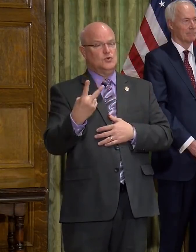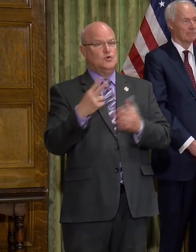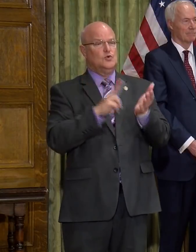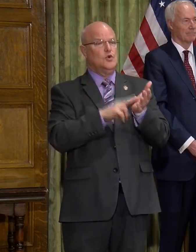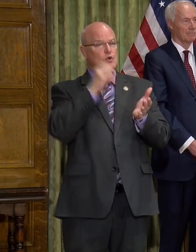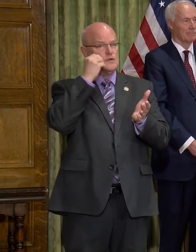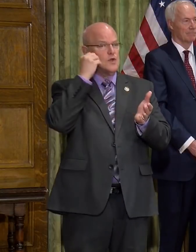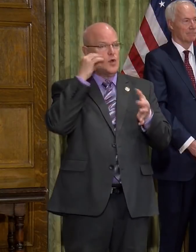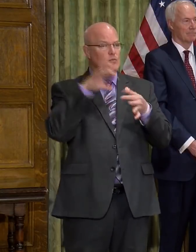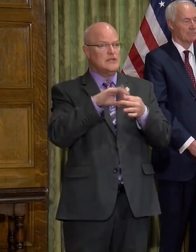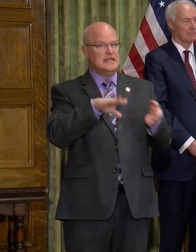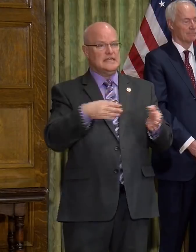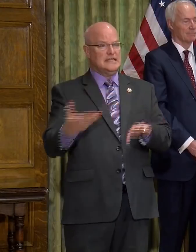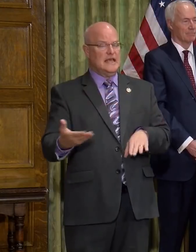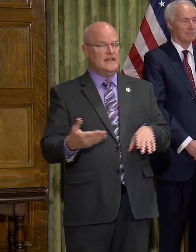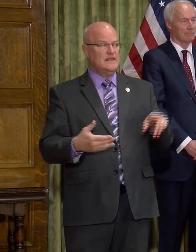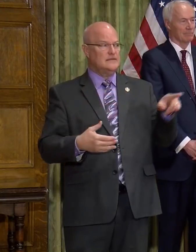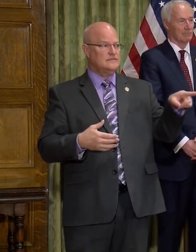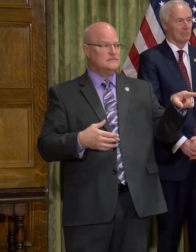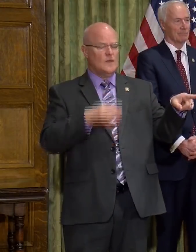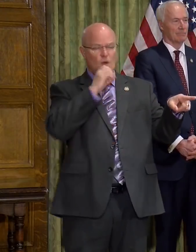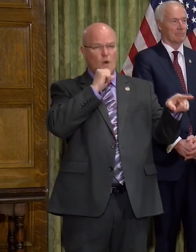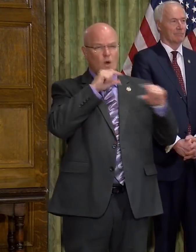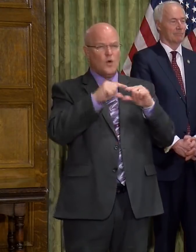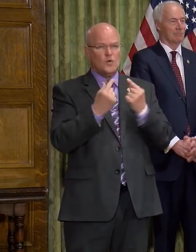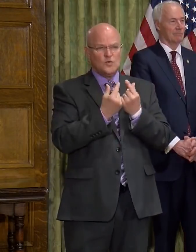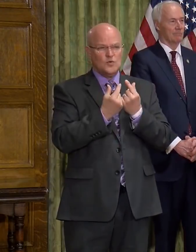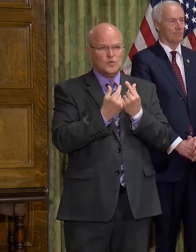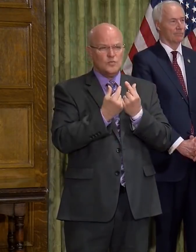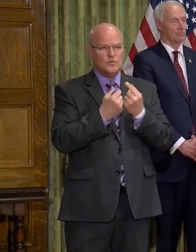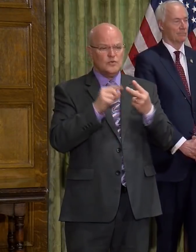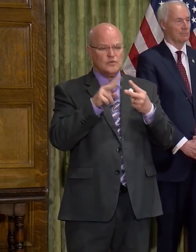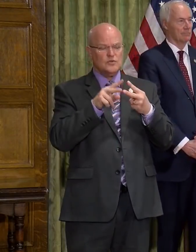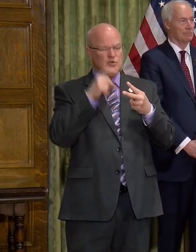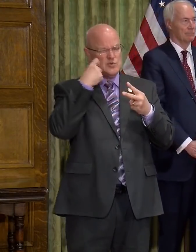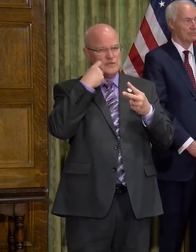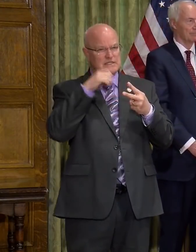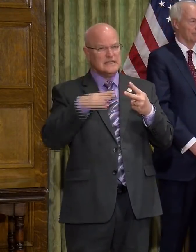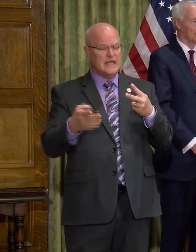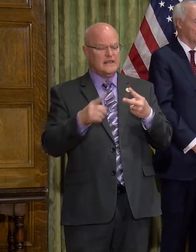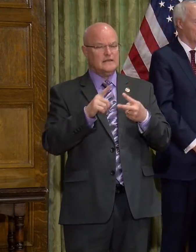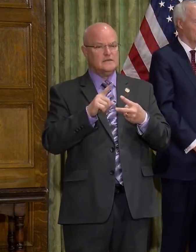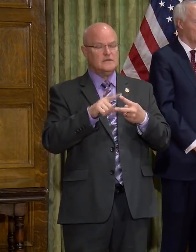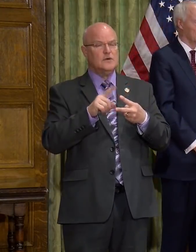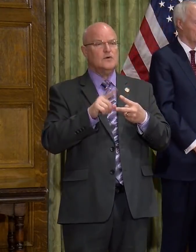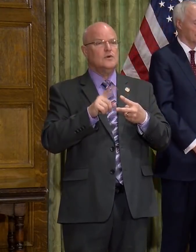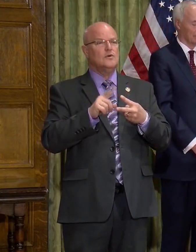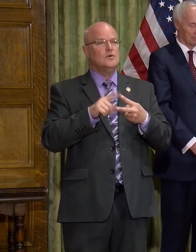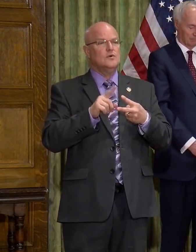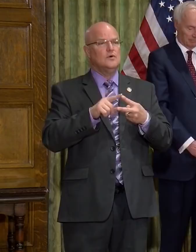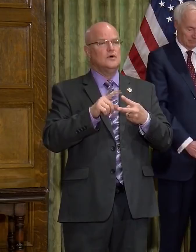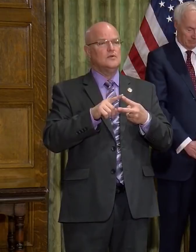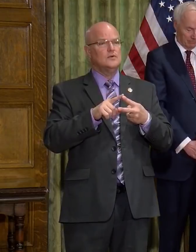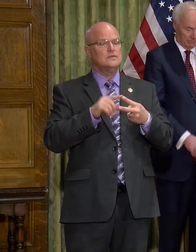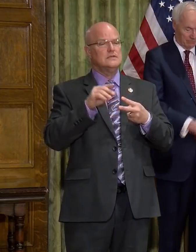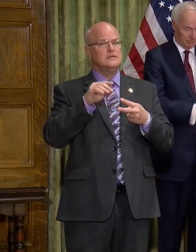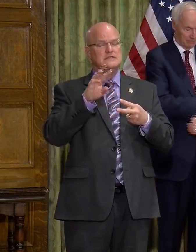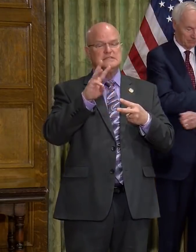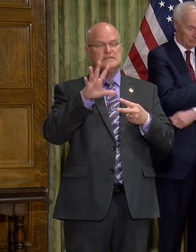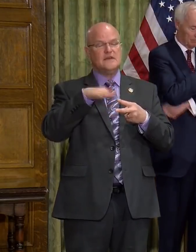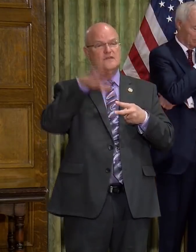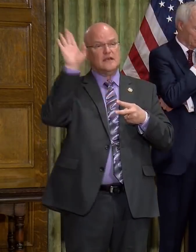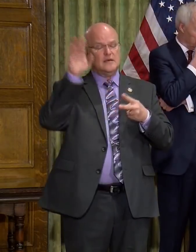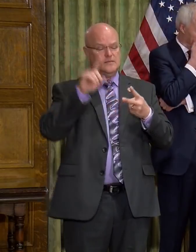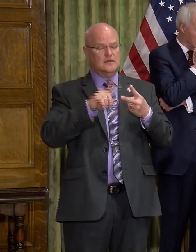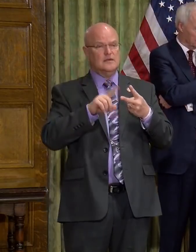home-related deaths. And were those, what age group were the 2 recent deaths? One was greater than